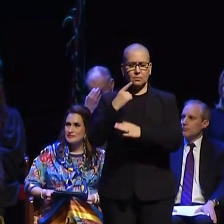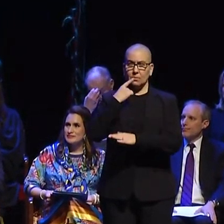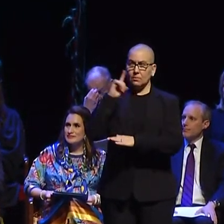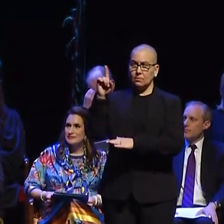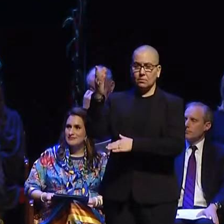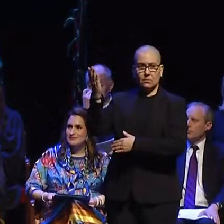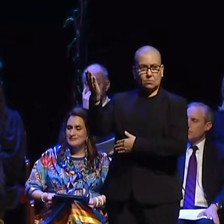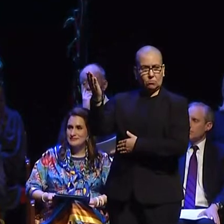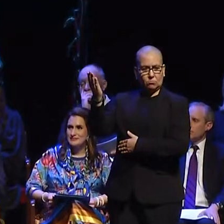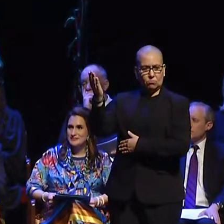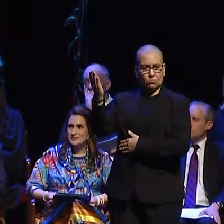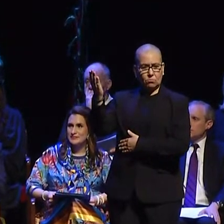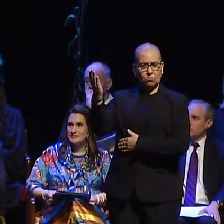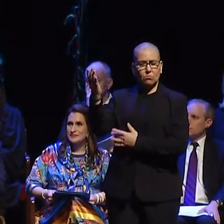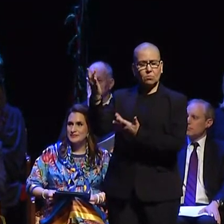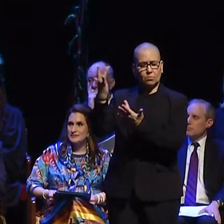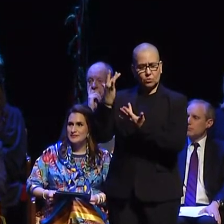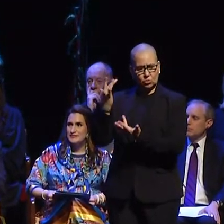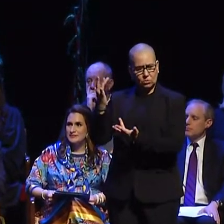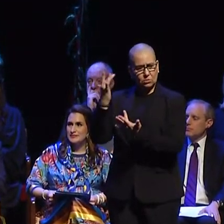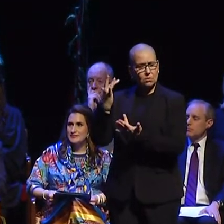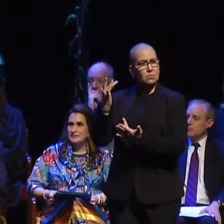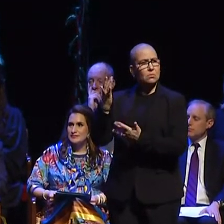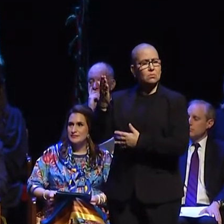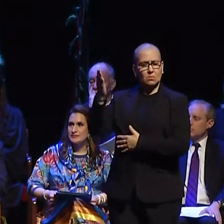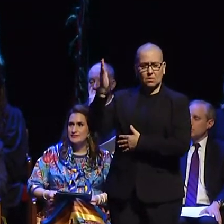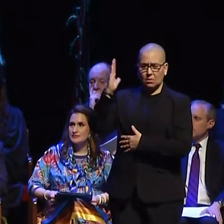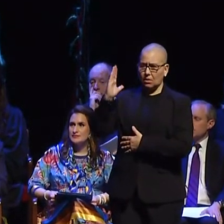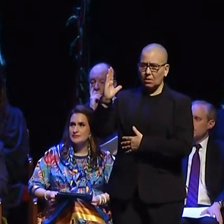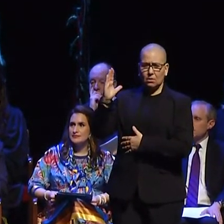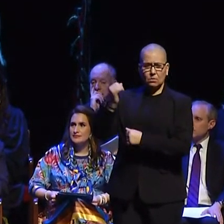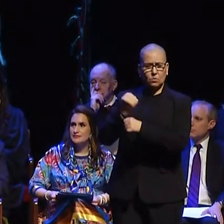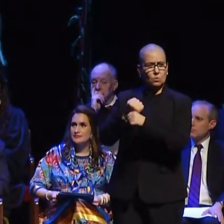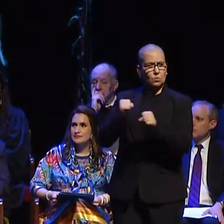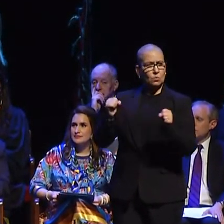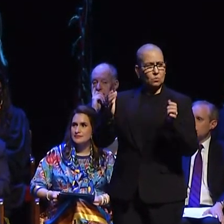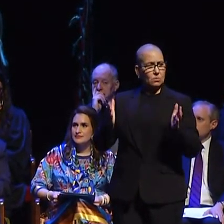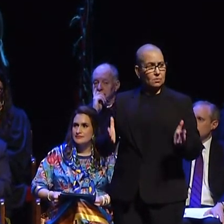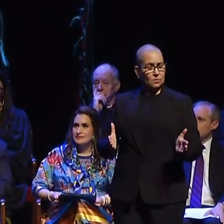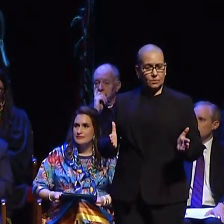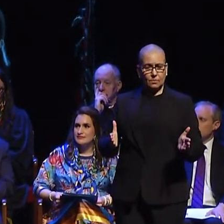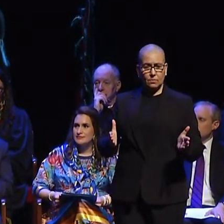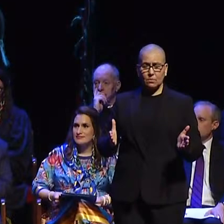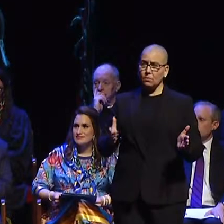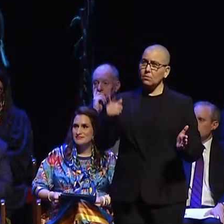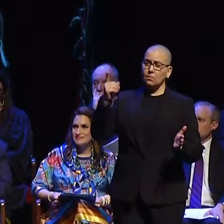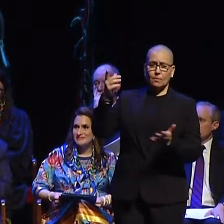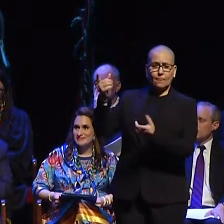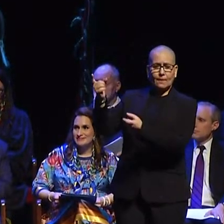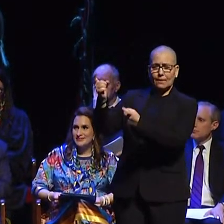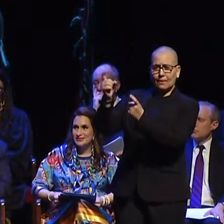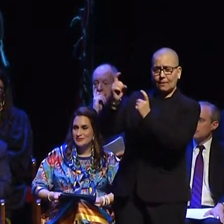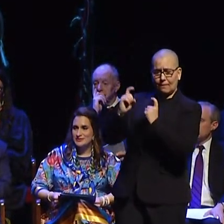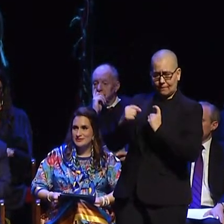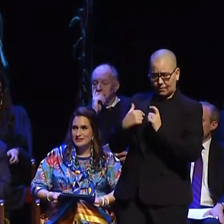merciful benefactor, the merciful redeemer, and I greet you in peace. Assalamu alaikum.